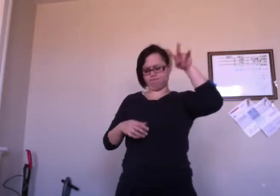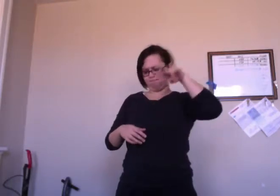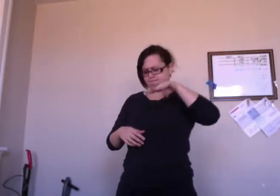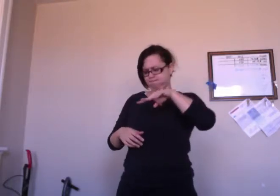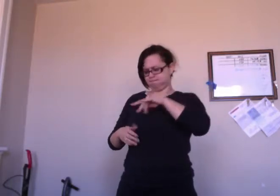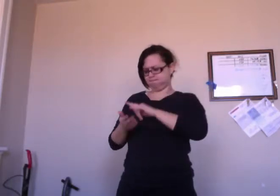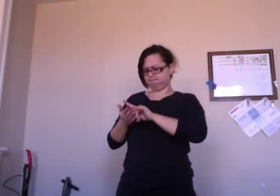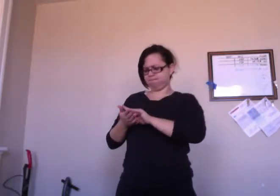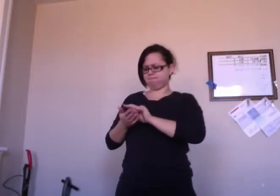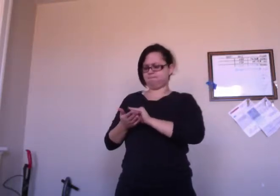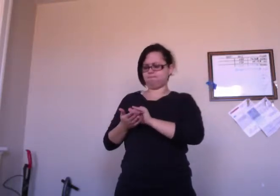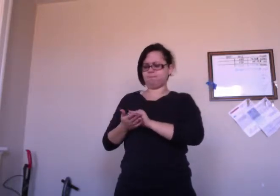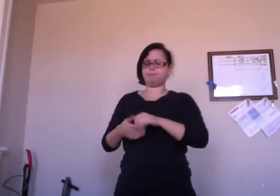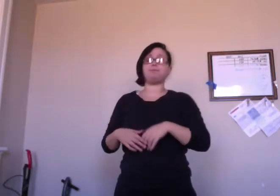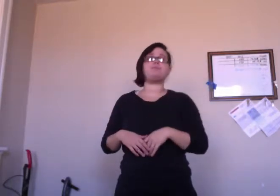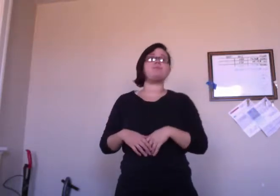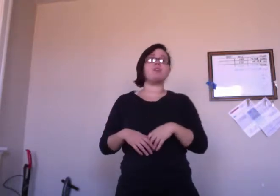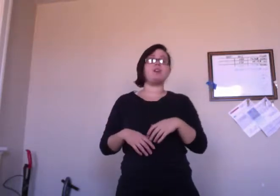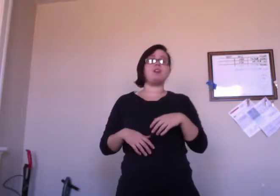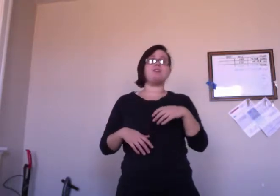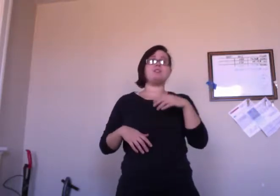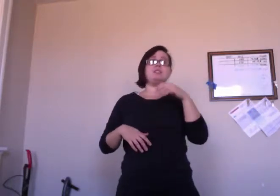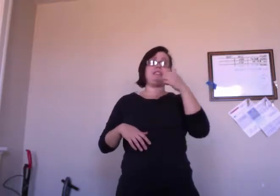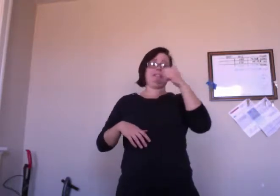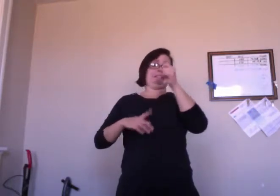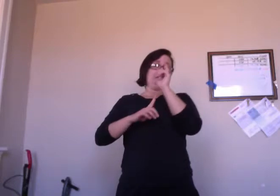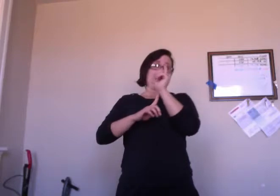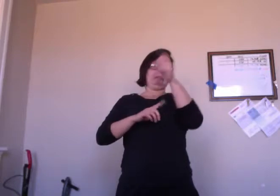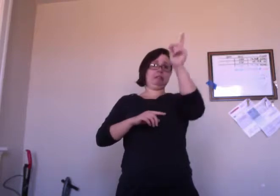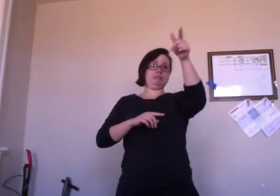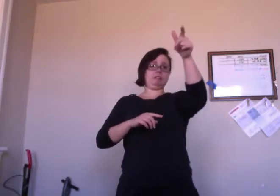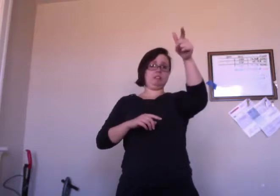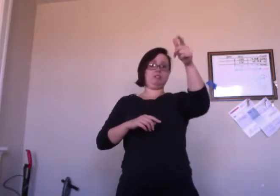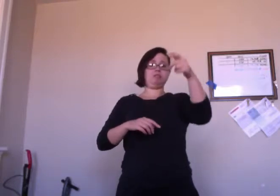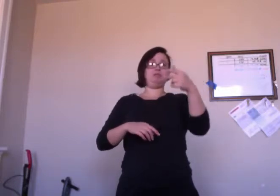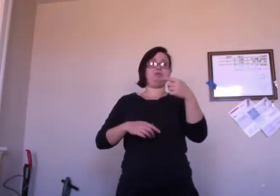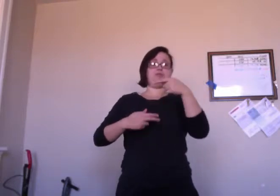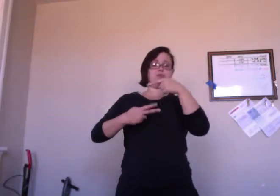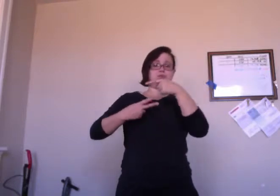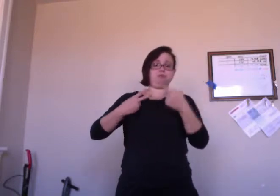The pilot lines up the plane with the Hudson River. It's usually not the route.